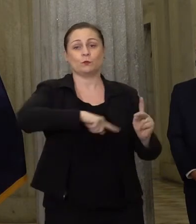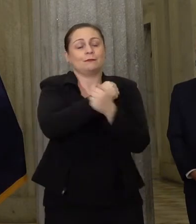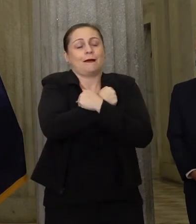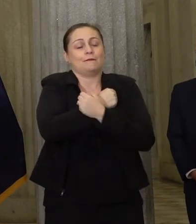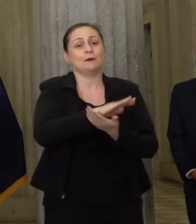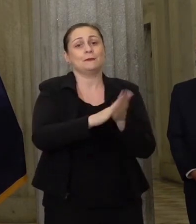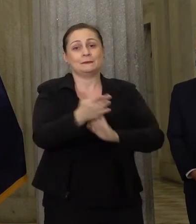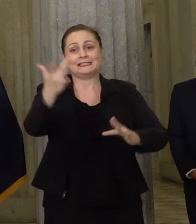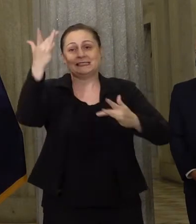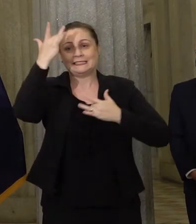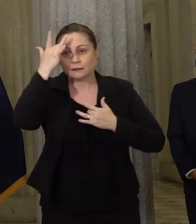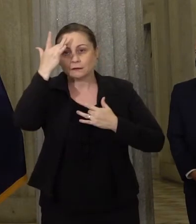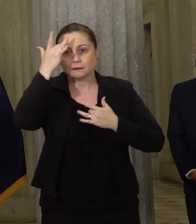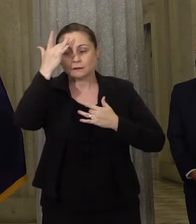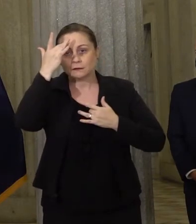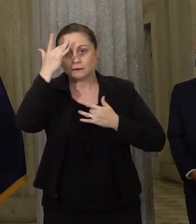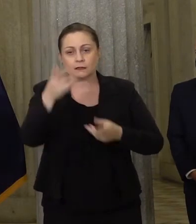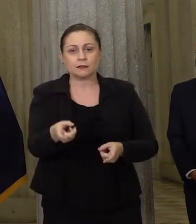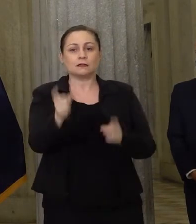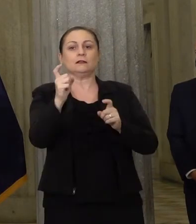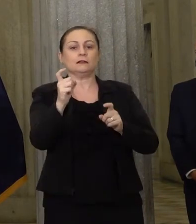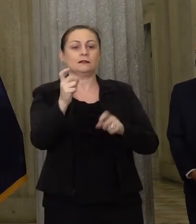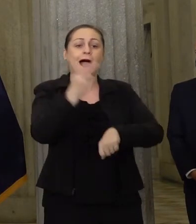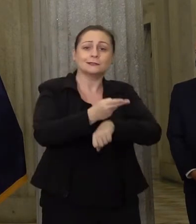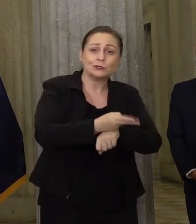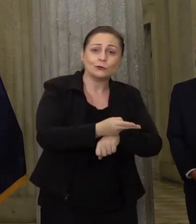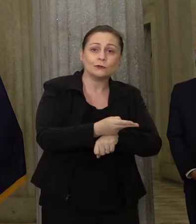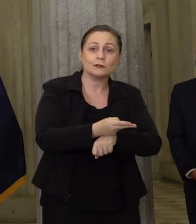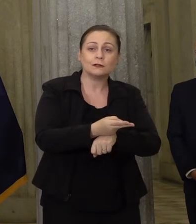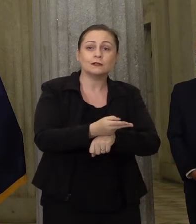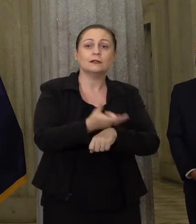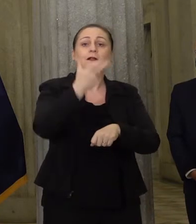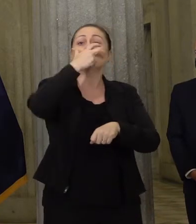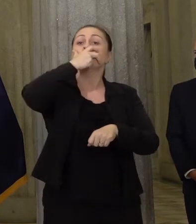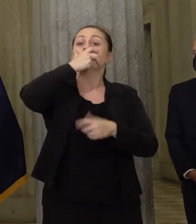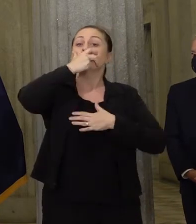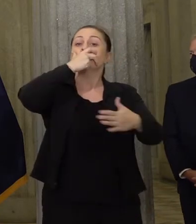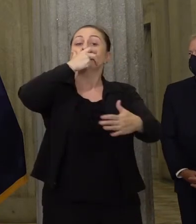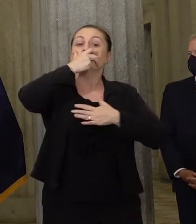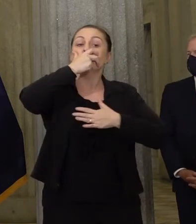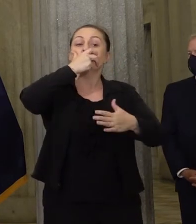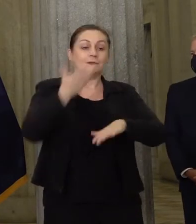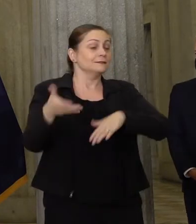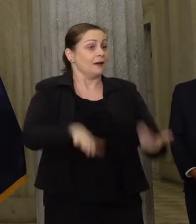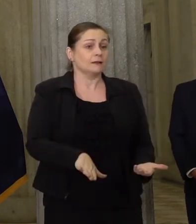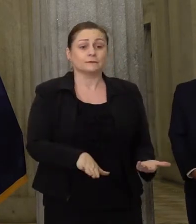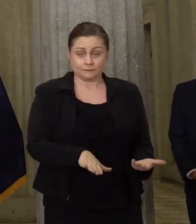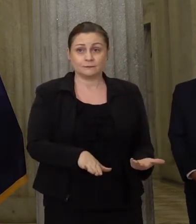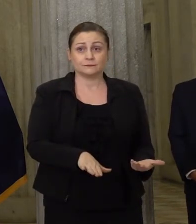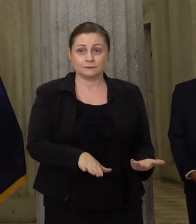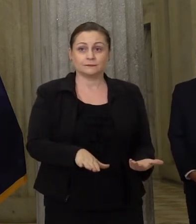ill, become hospitalized, ventilated, and die. We must continue to work together to fight the spread